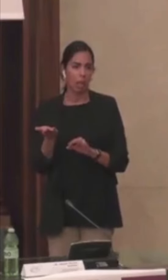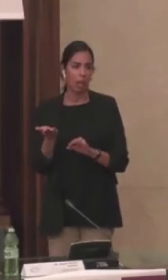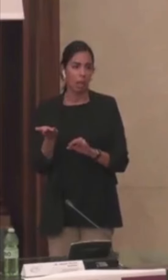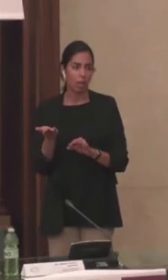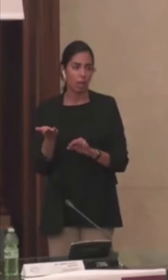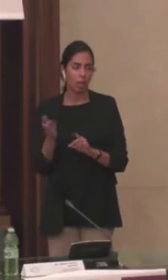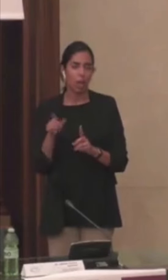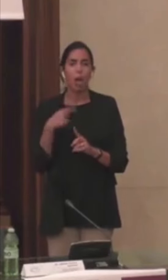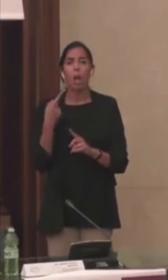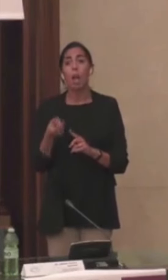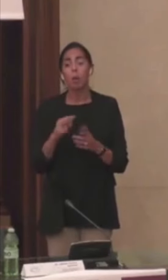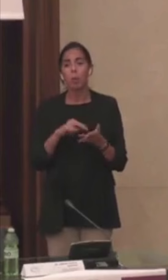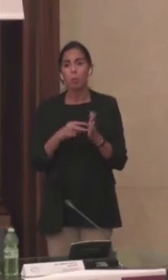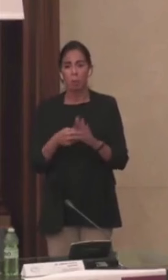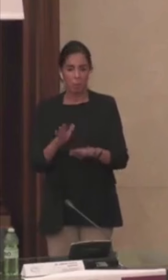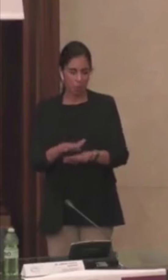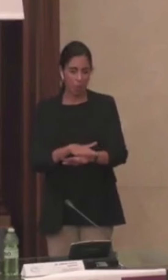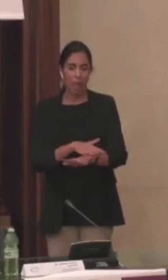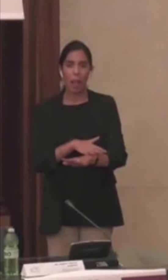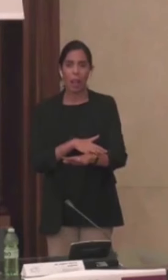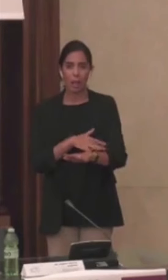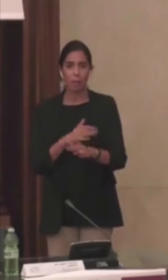aspirin.